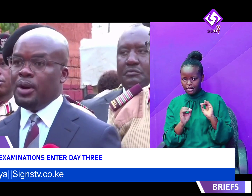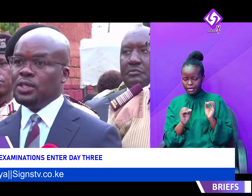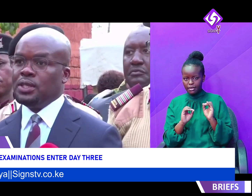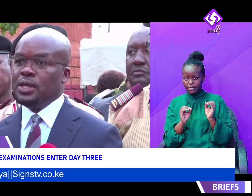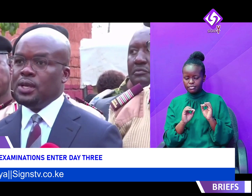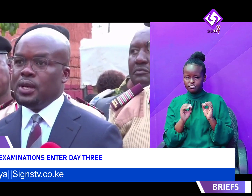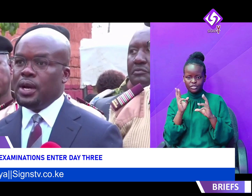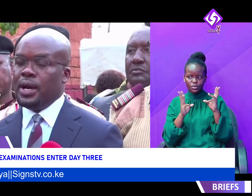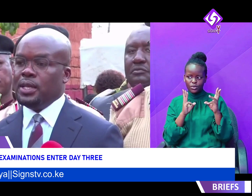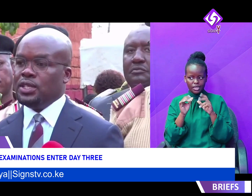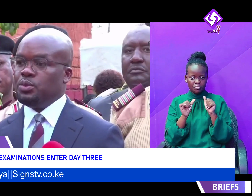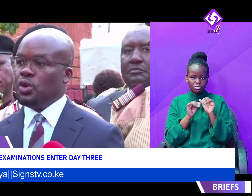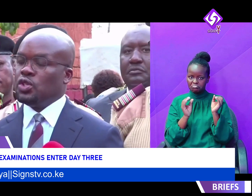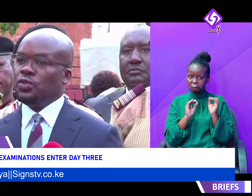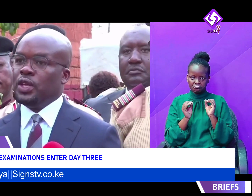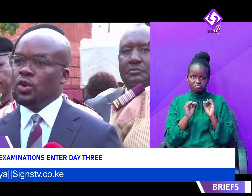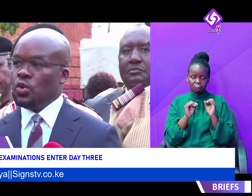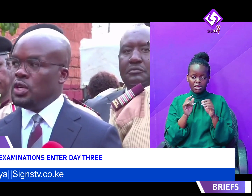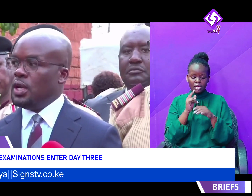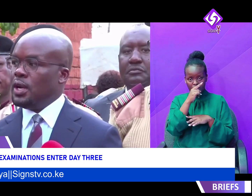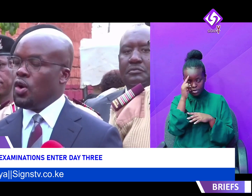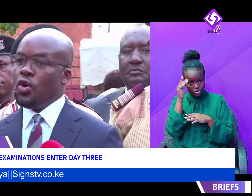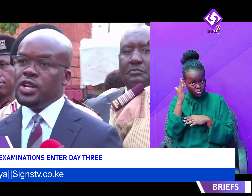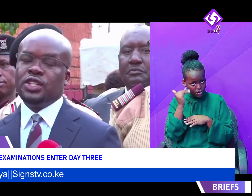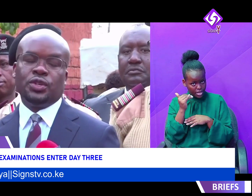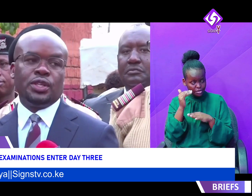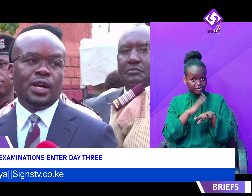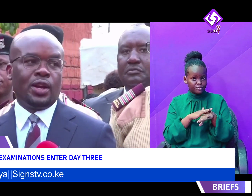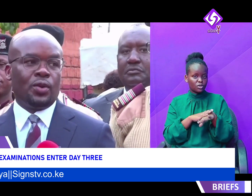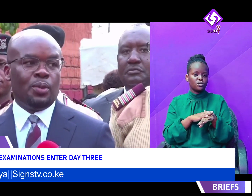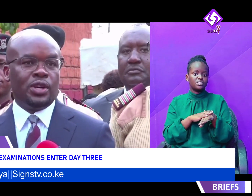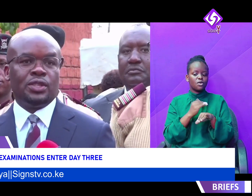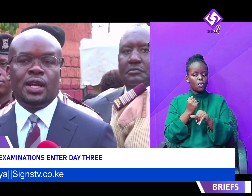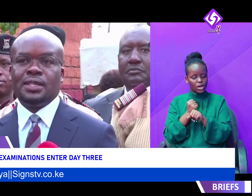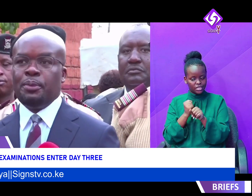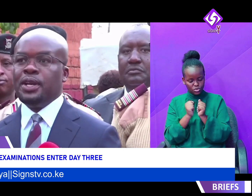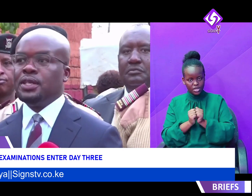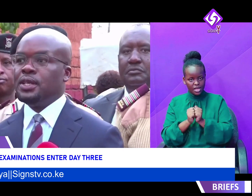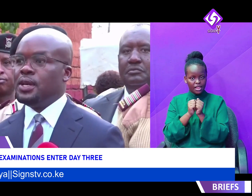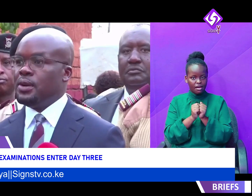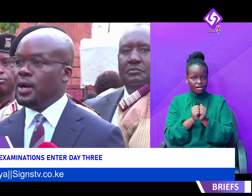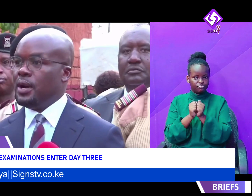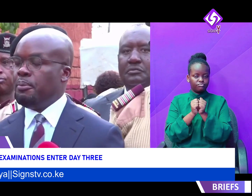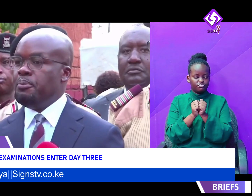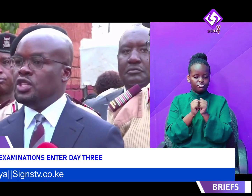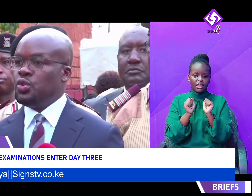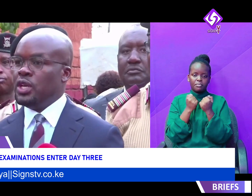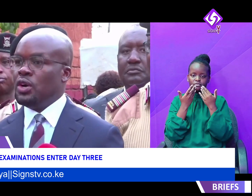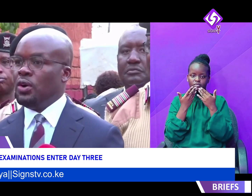about, and this is because of the good coordination and collaboration that has happened between all